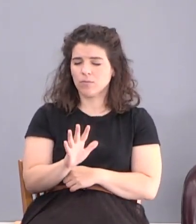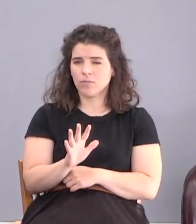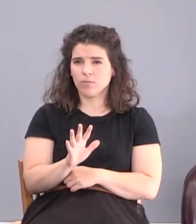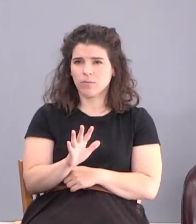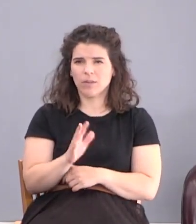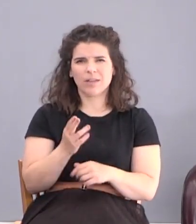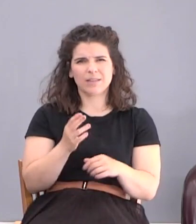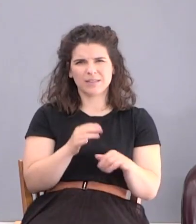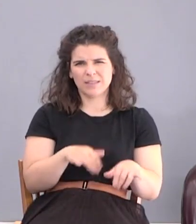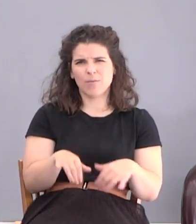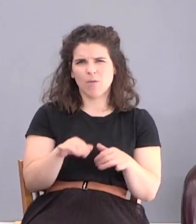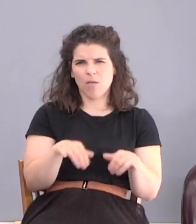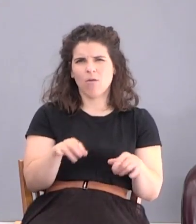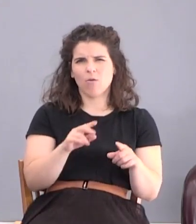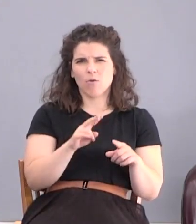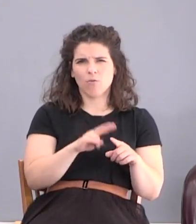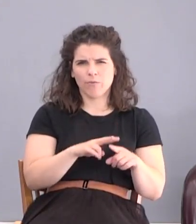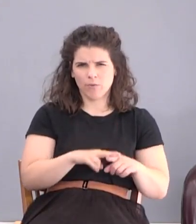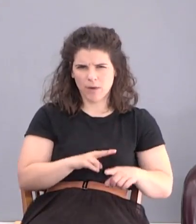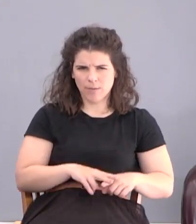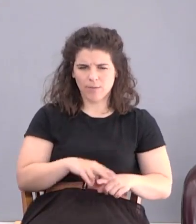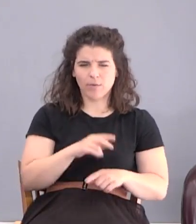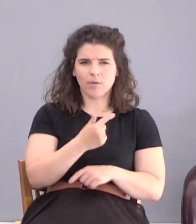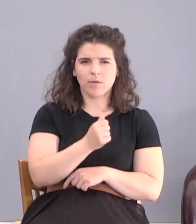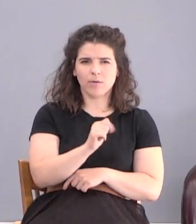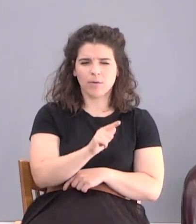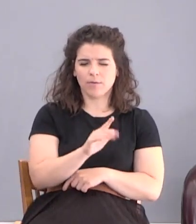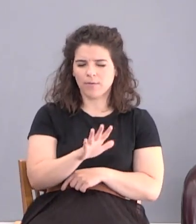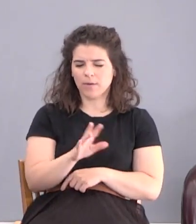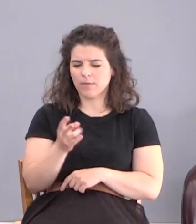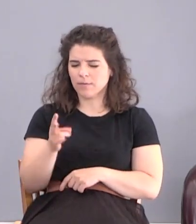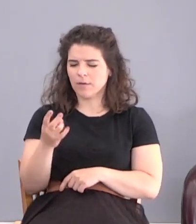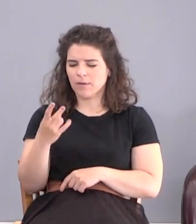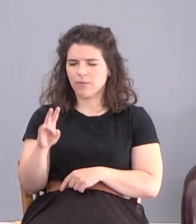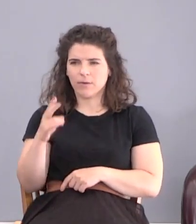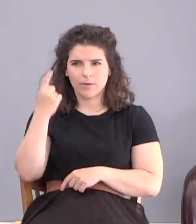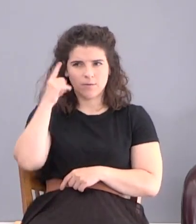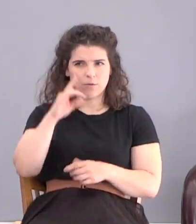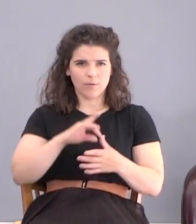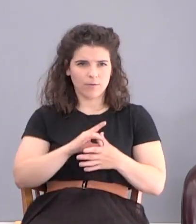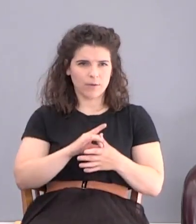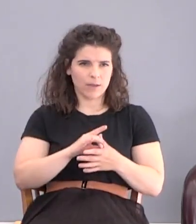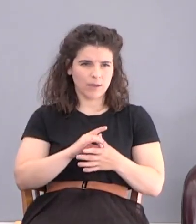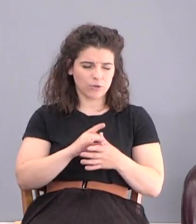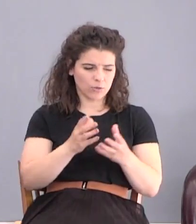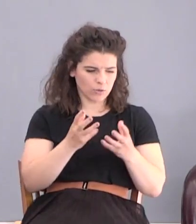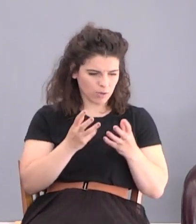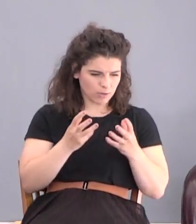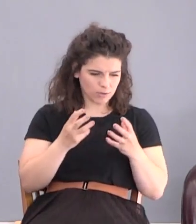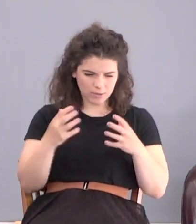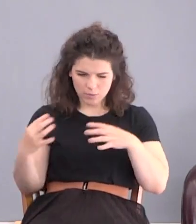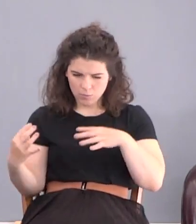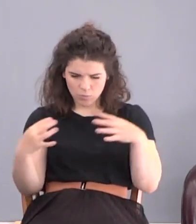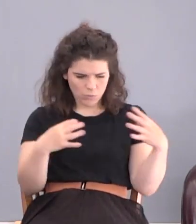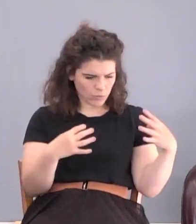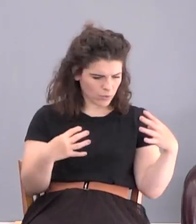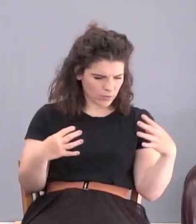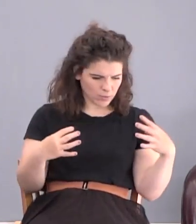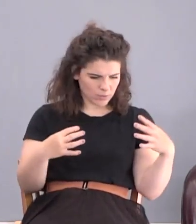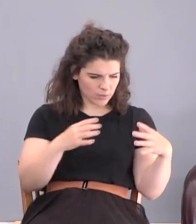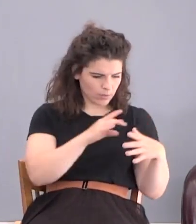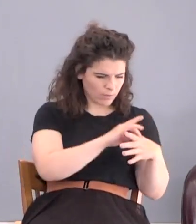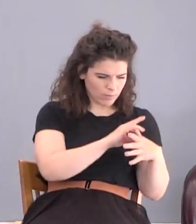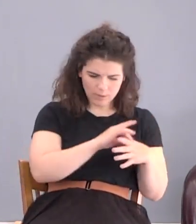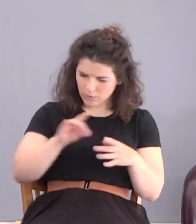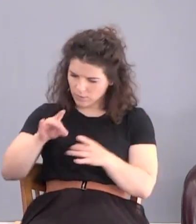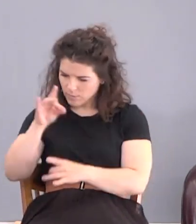verse 17, Galatians 5:17. "For the flesh lusteth against the Spirit, and the Spirit against the flesh. And these are